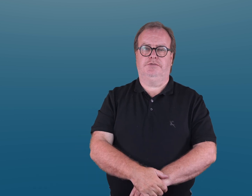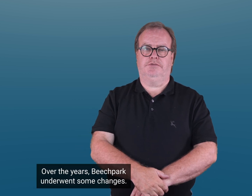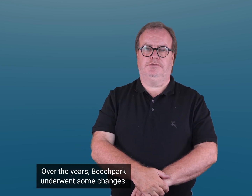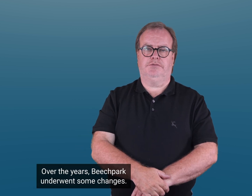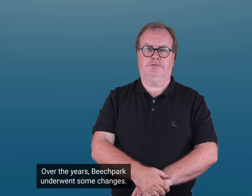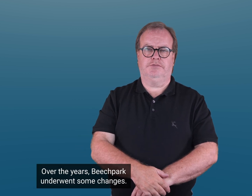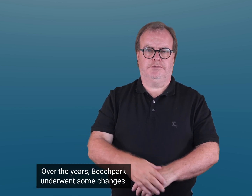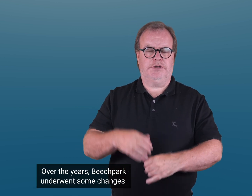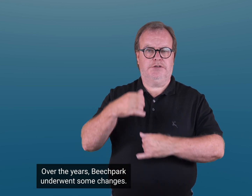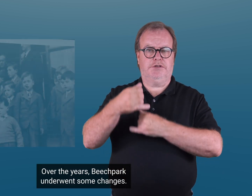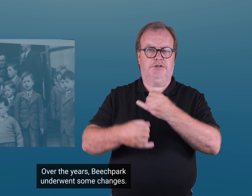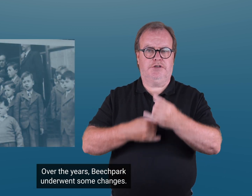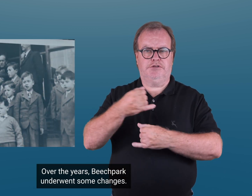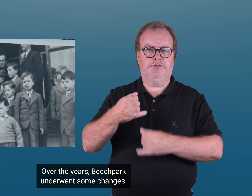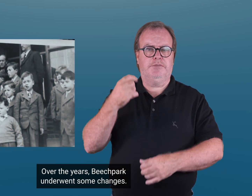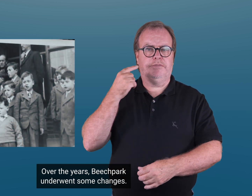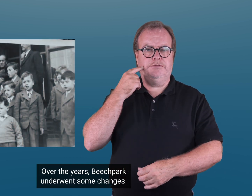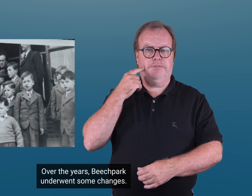Over the years, Beechpark underwent some changes.